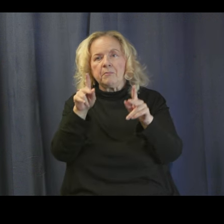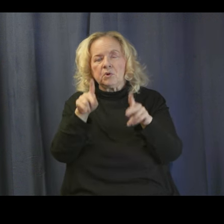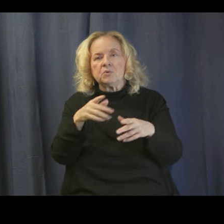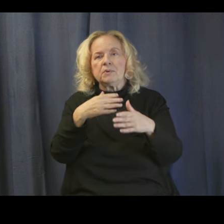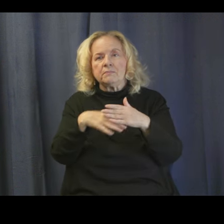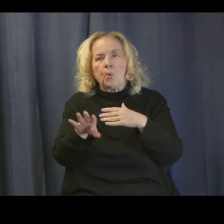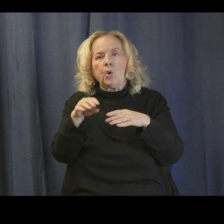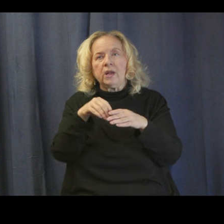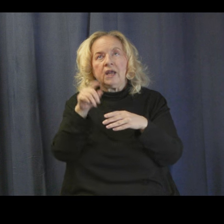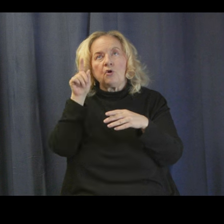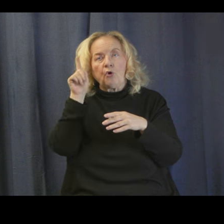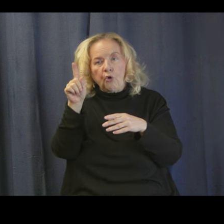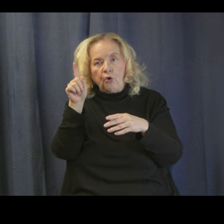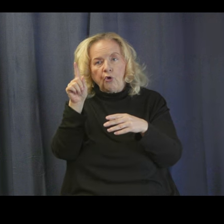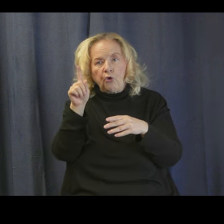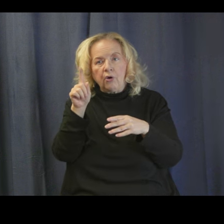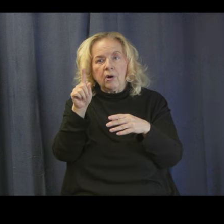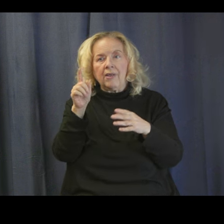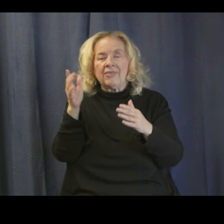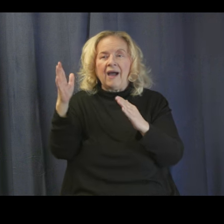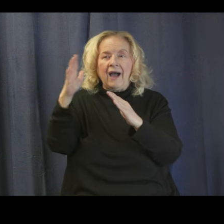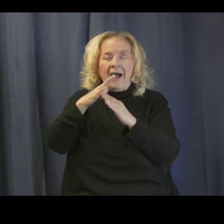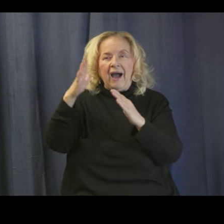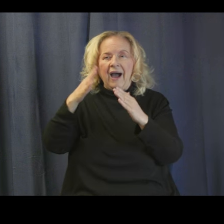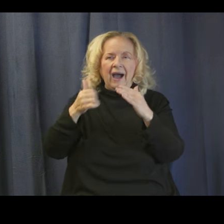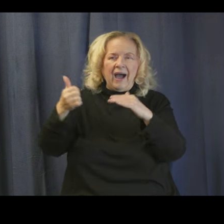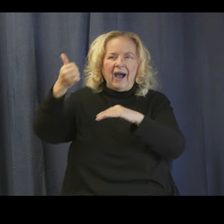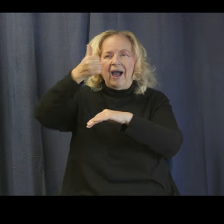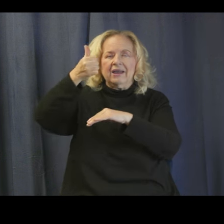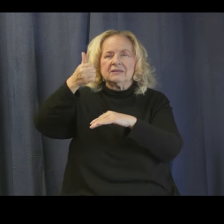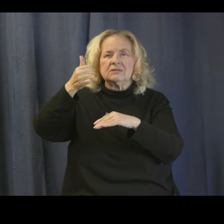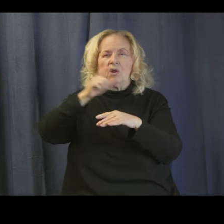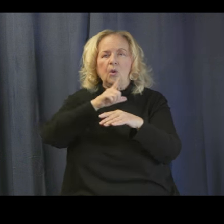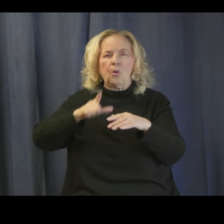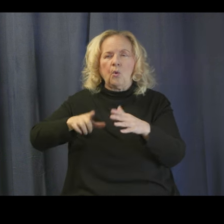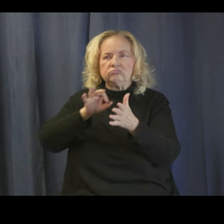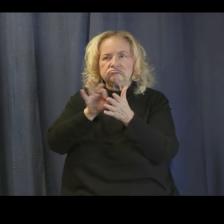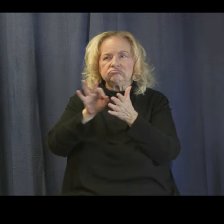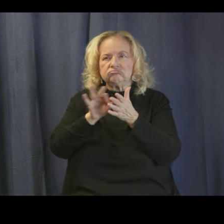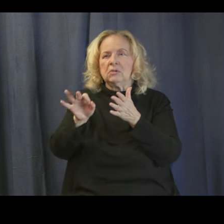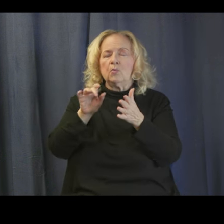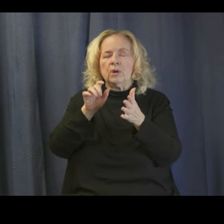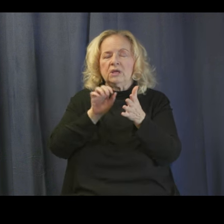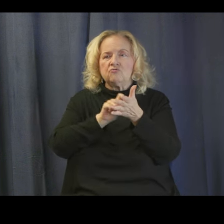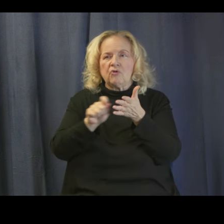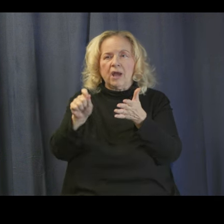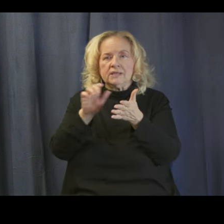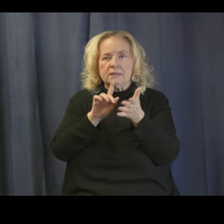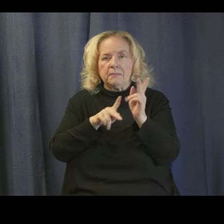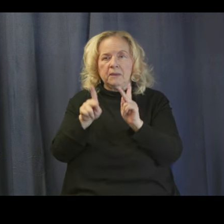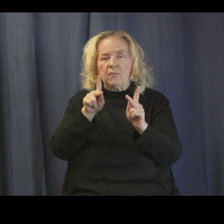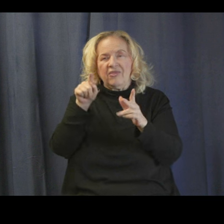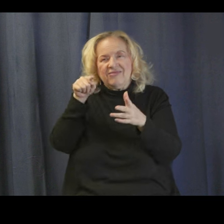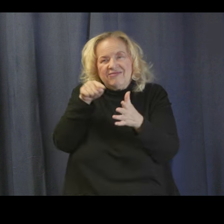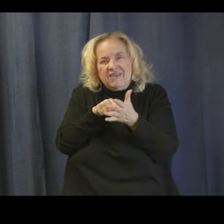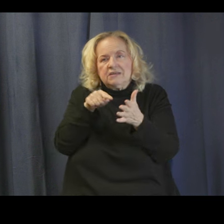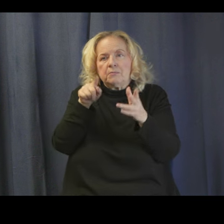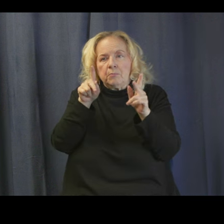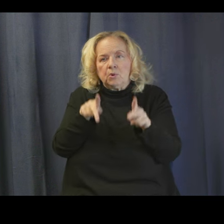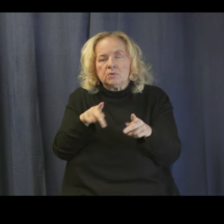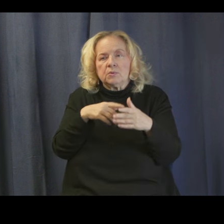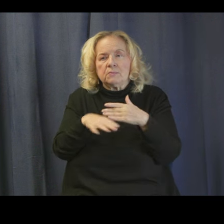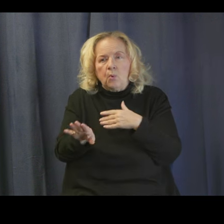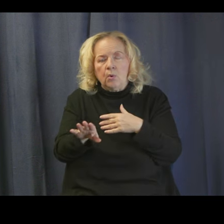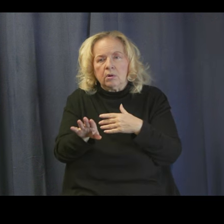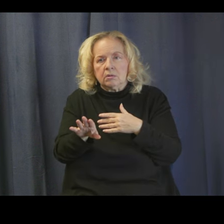that person was born in her. The highest himself shall establish her. The Lord will count when he writes up the people that this person